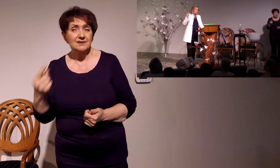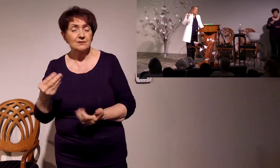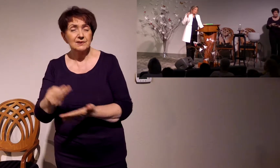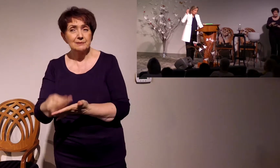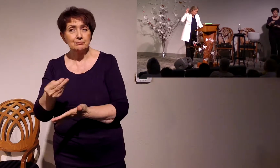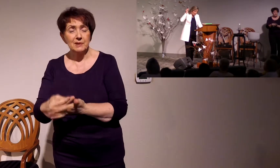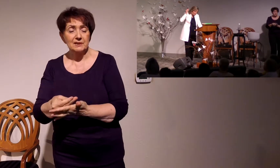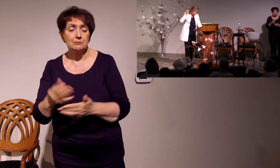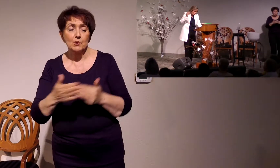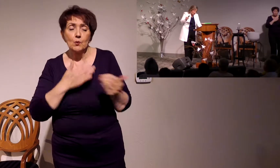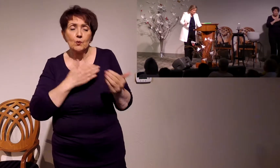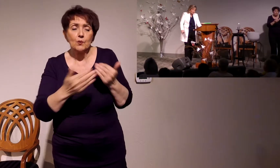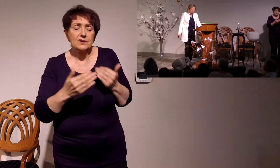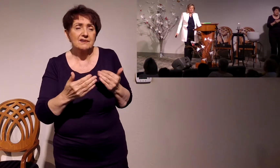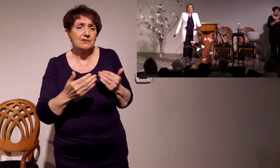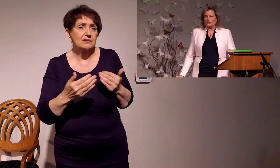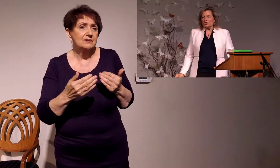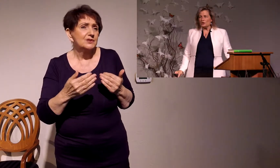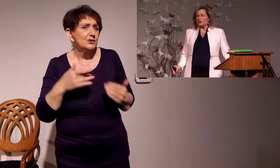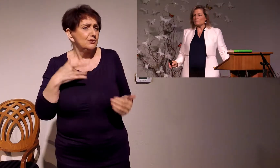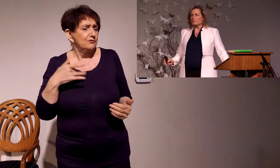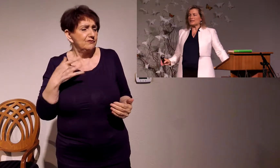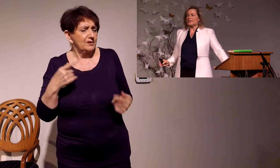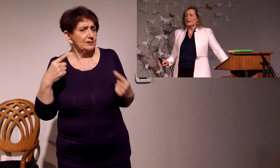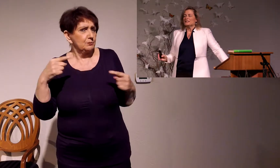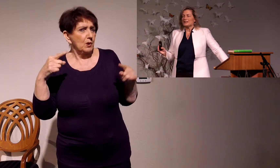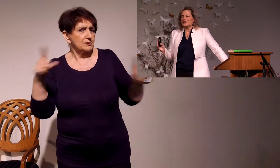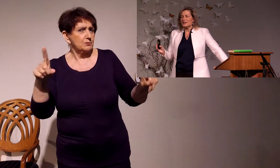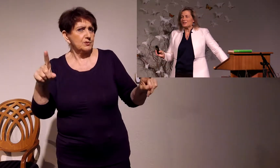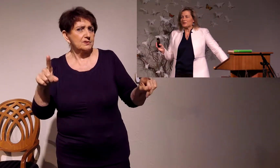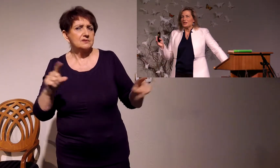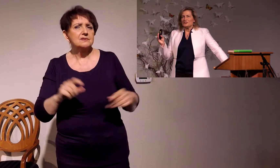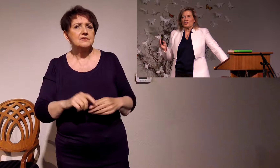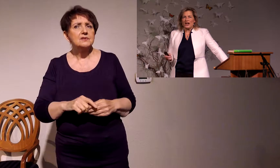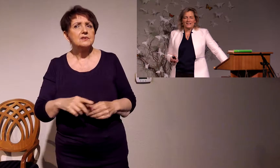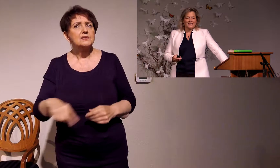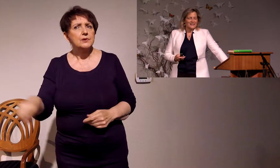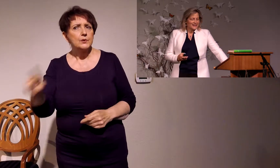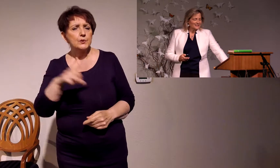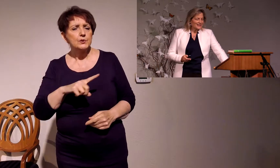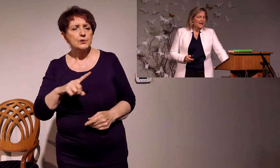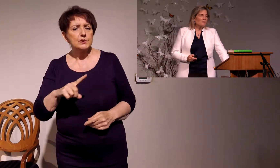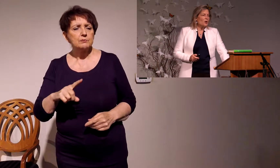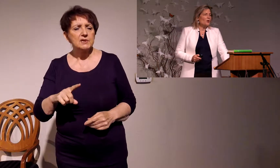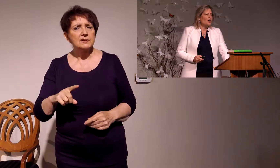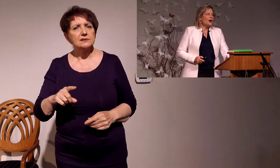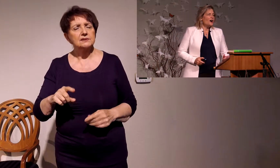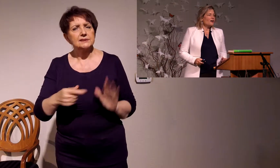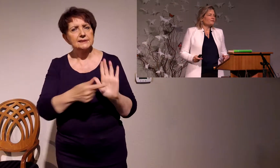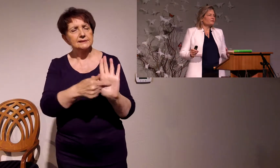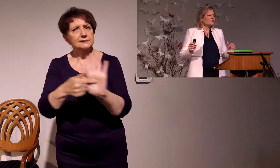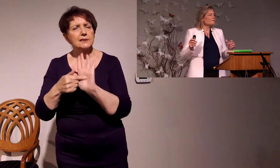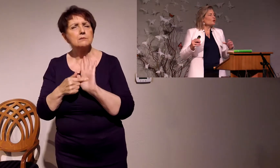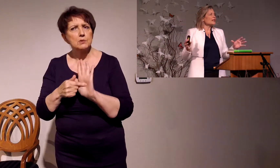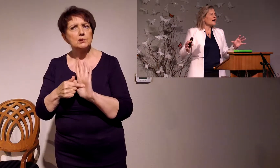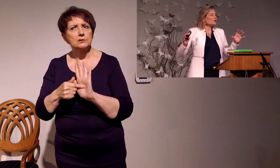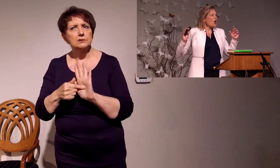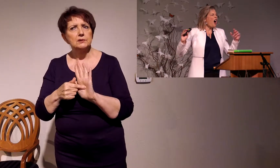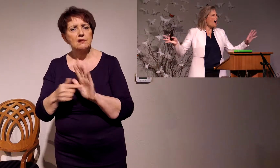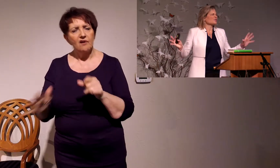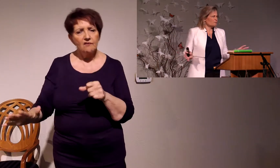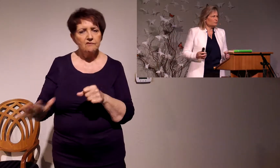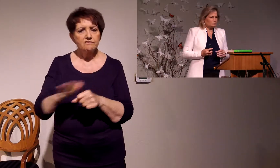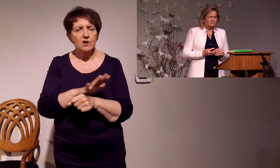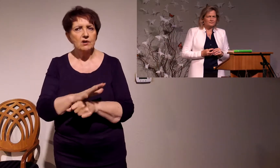Whatever makes your life prosperous so that you can be yet another shining example of full